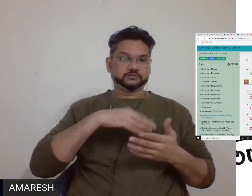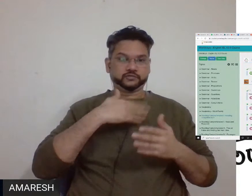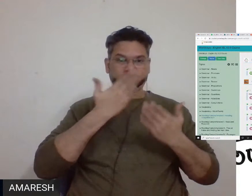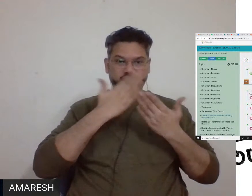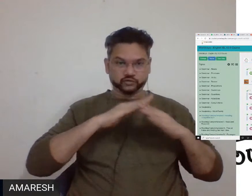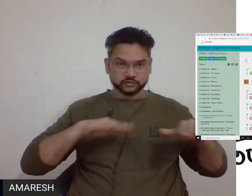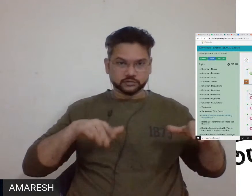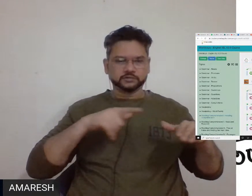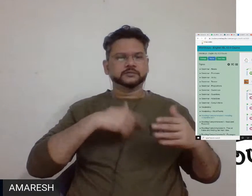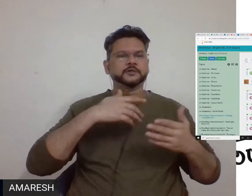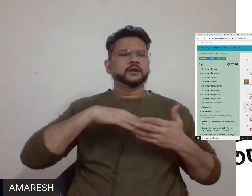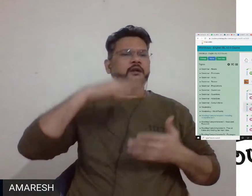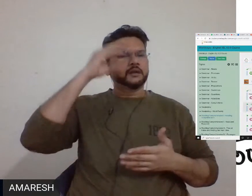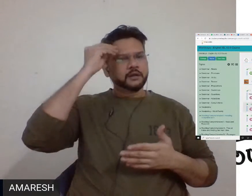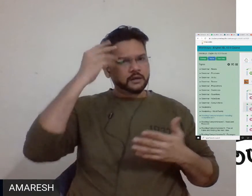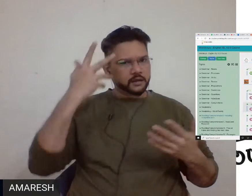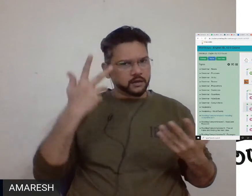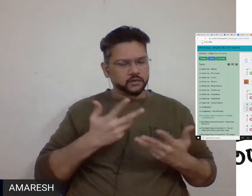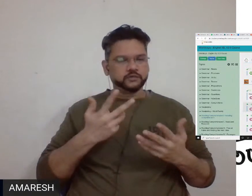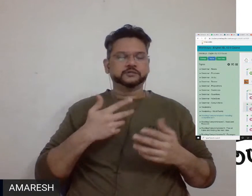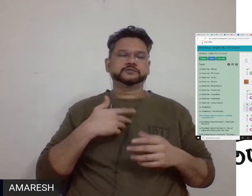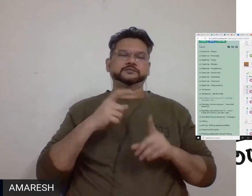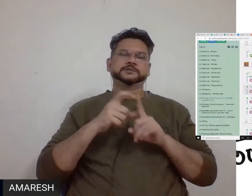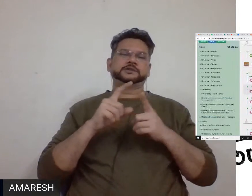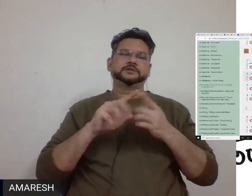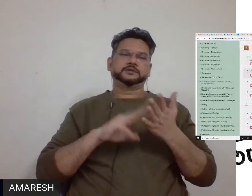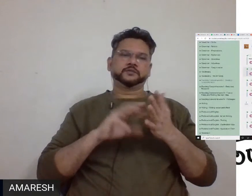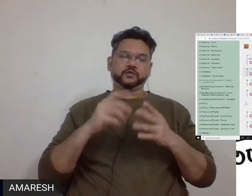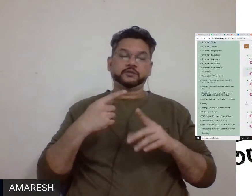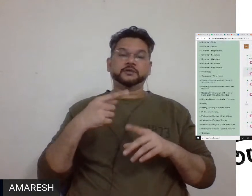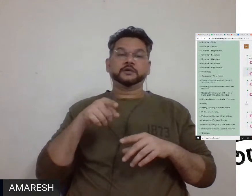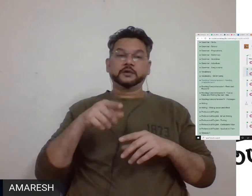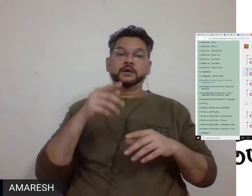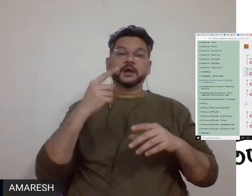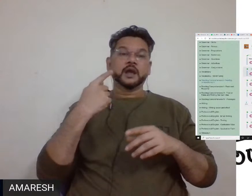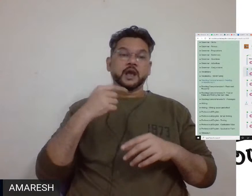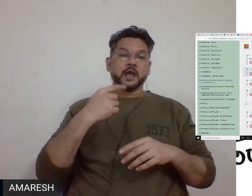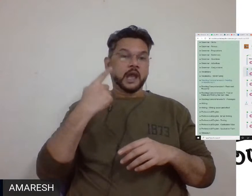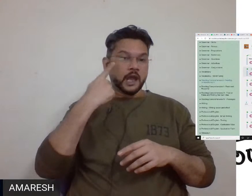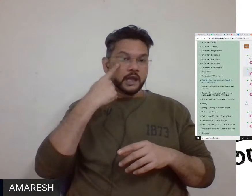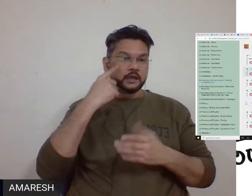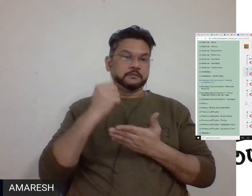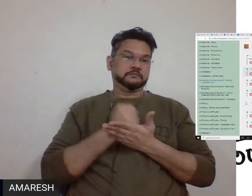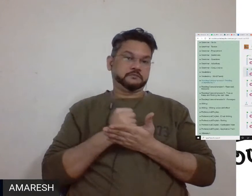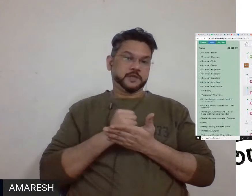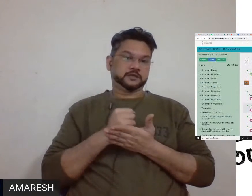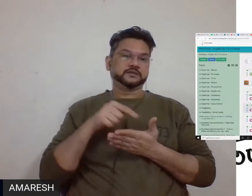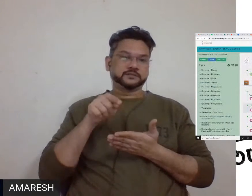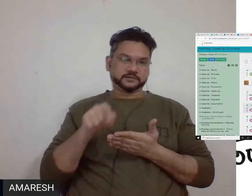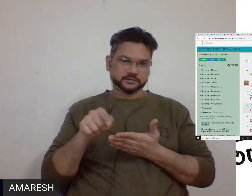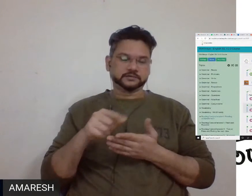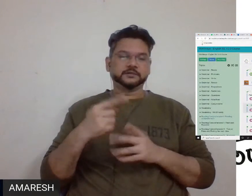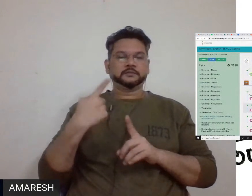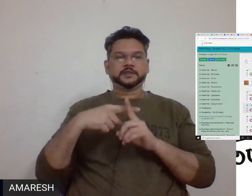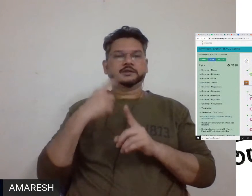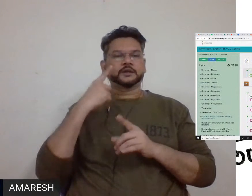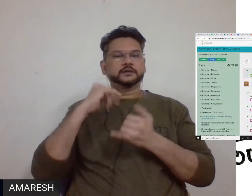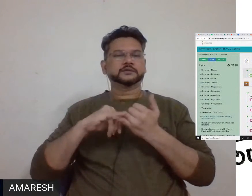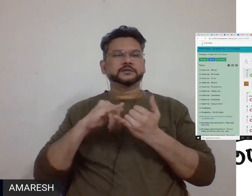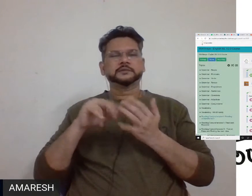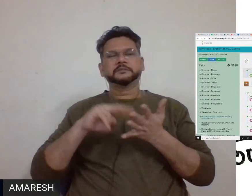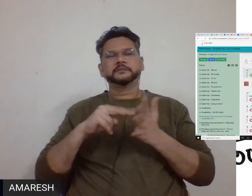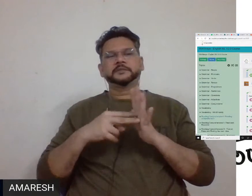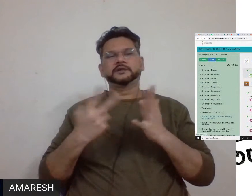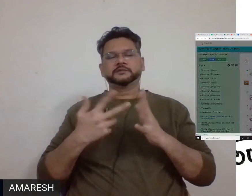also how to show you a demo about I practice, and I will also tell you what ISS means, right? So